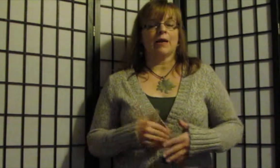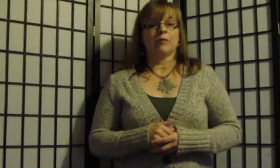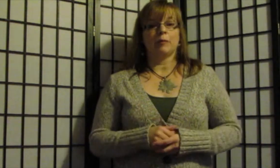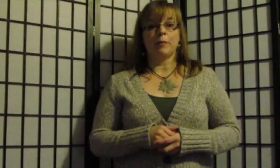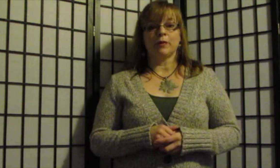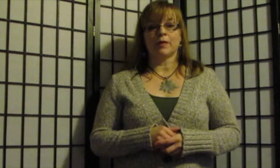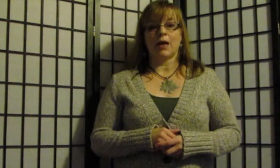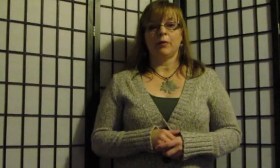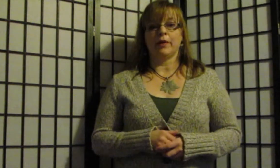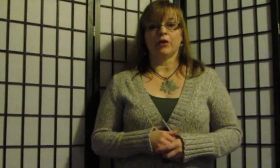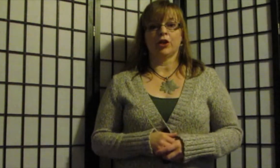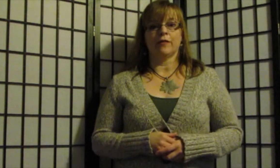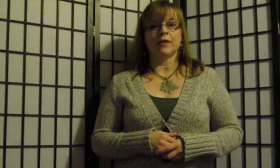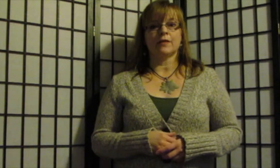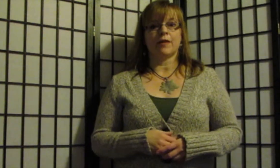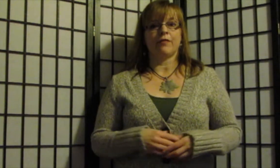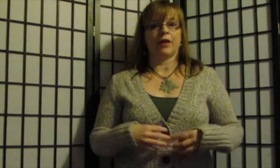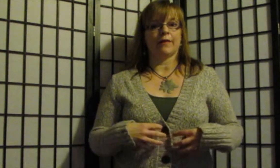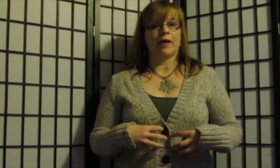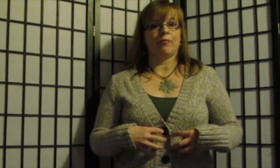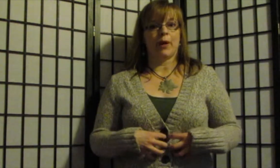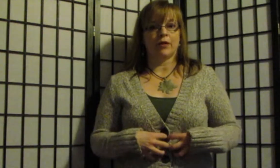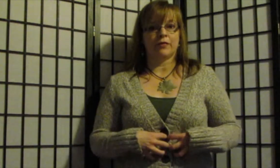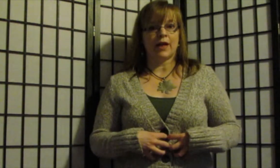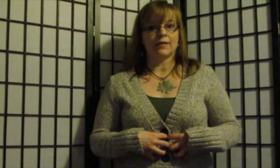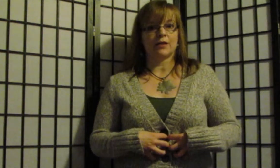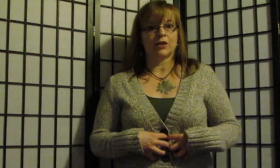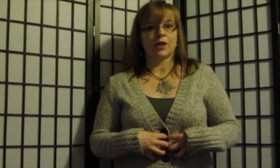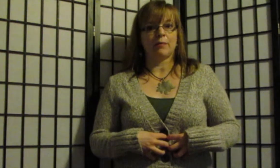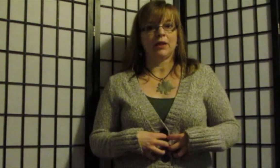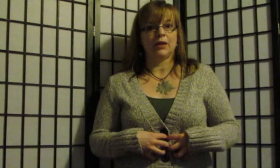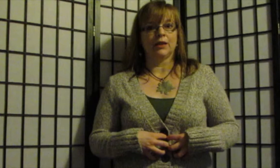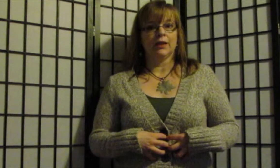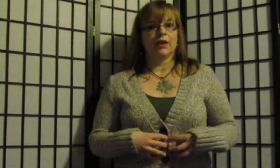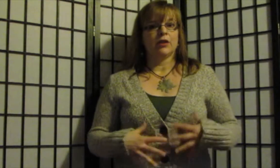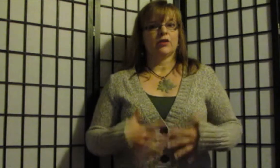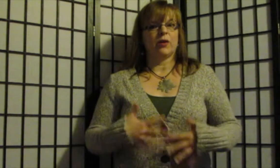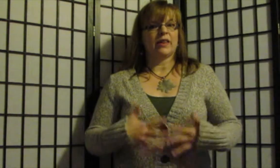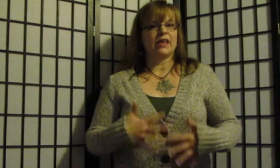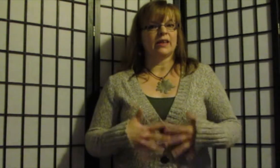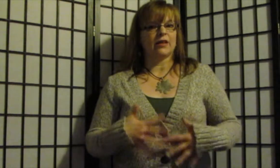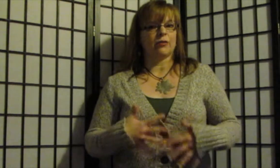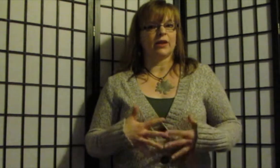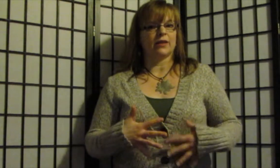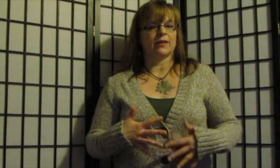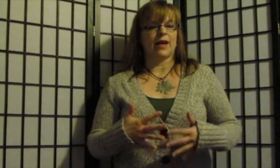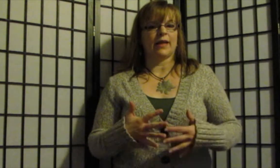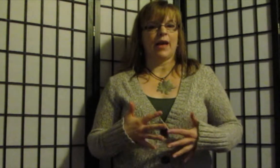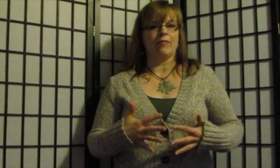Sometimes people say when they're nervous, they feel like they have butterflies in their tummy. So I think that's where this sign came